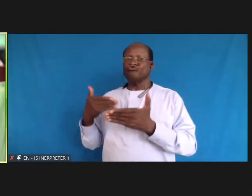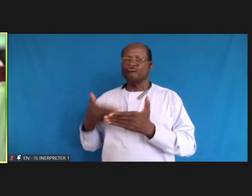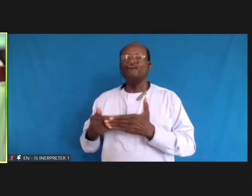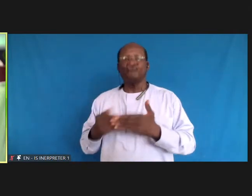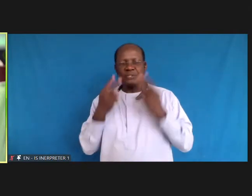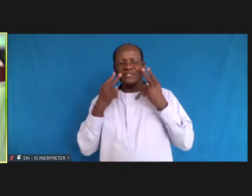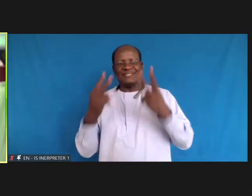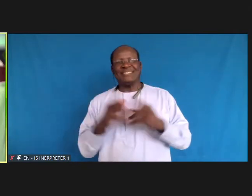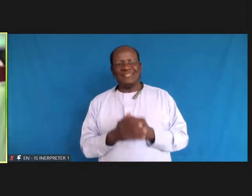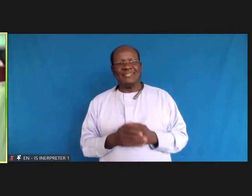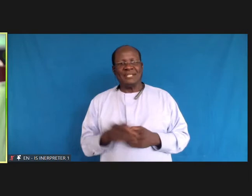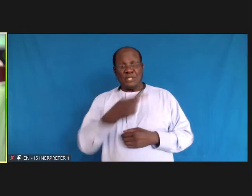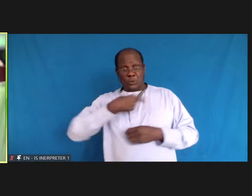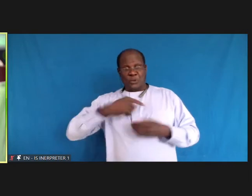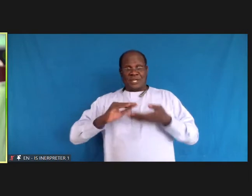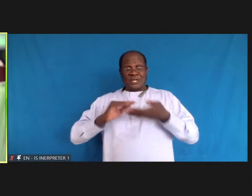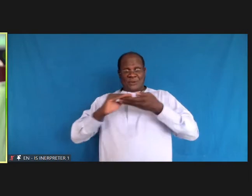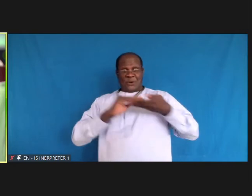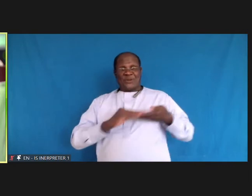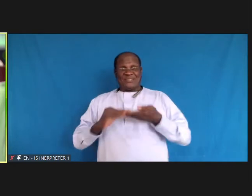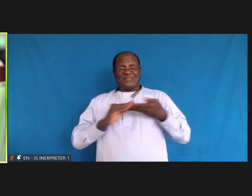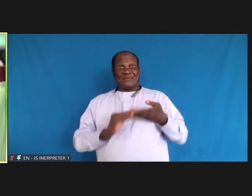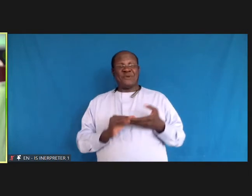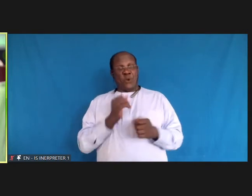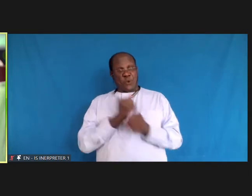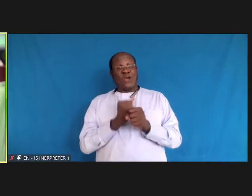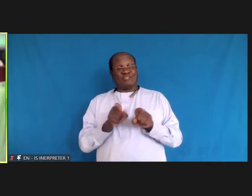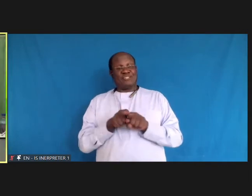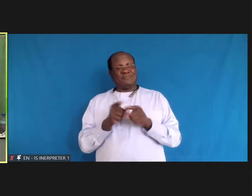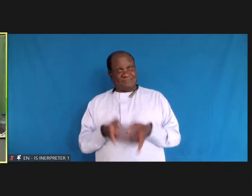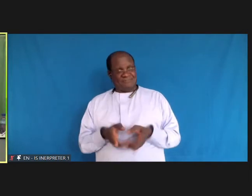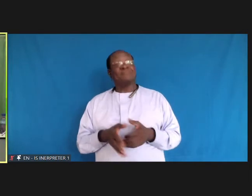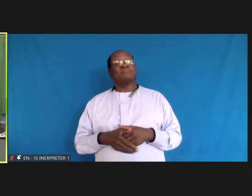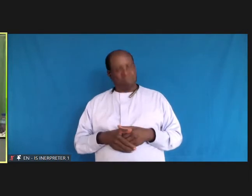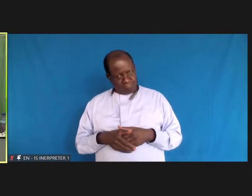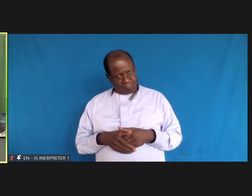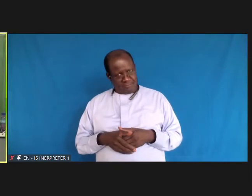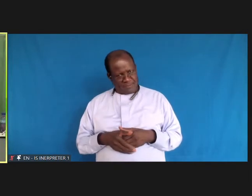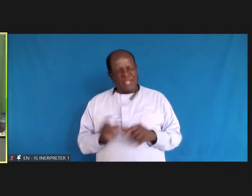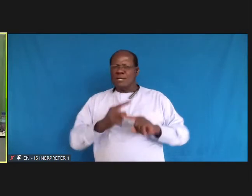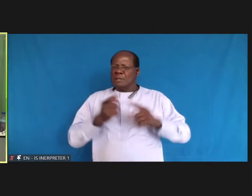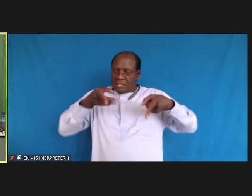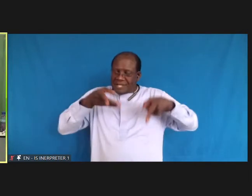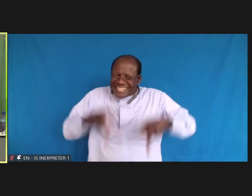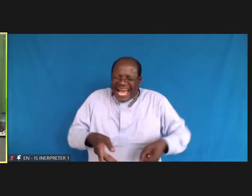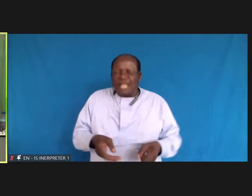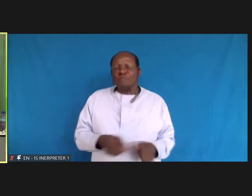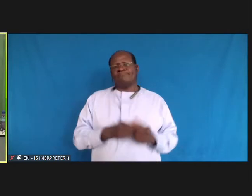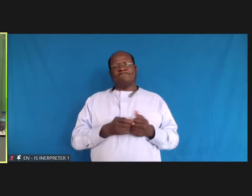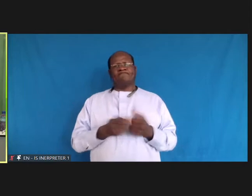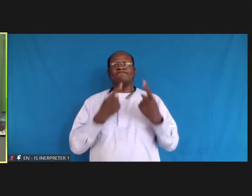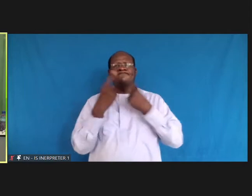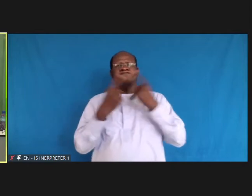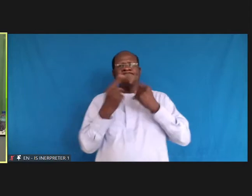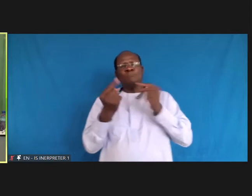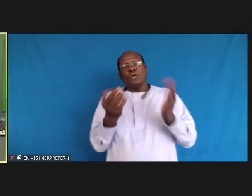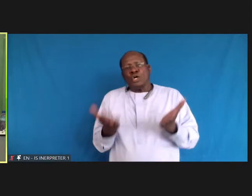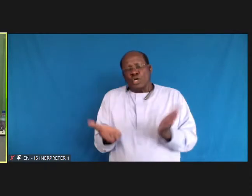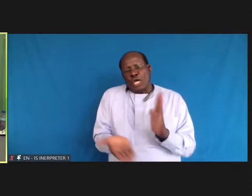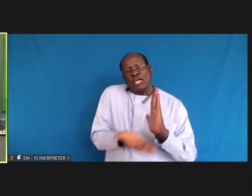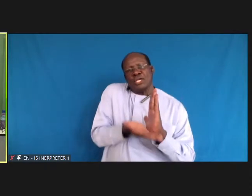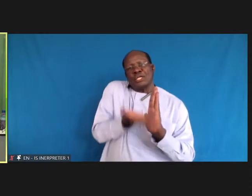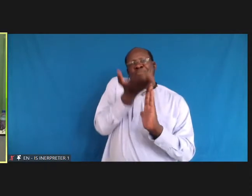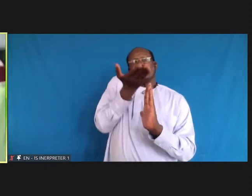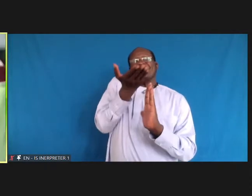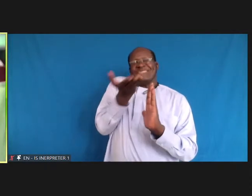organization. And then I would want to talk about the improvements that we need to make. And one of the things, and the most important